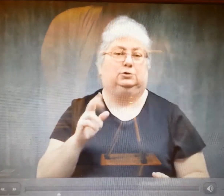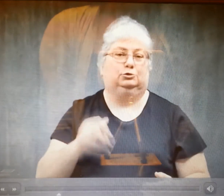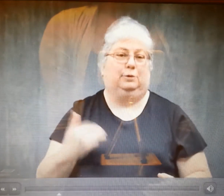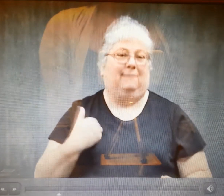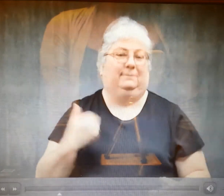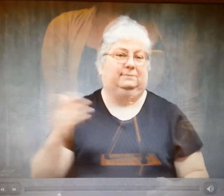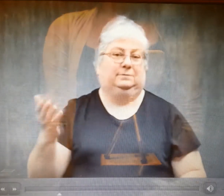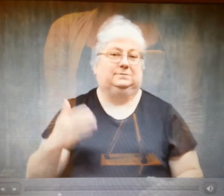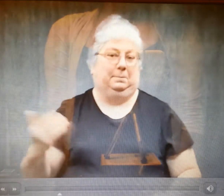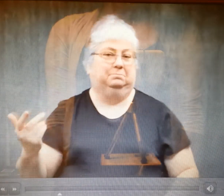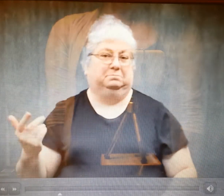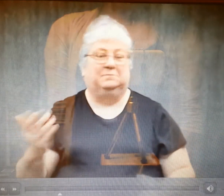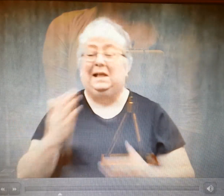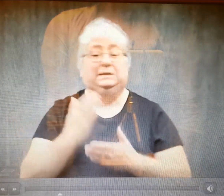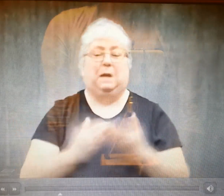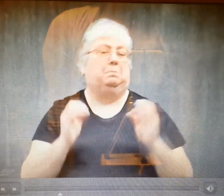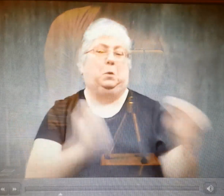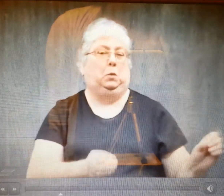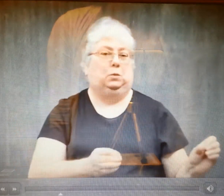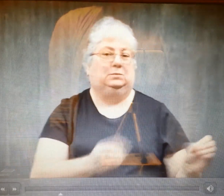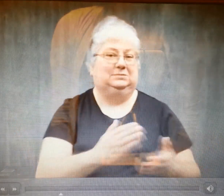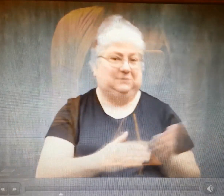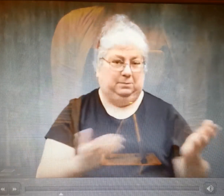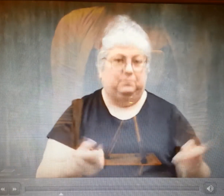some of them had cancer and some of them did not.